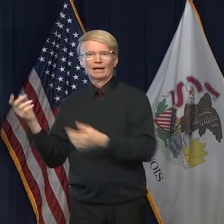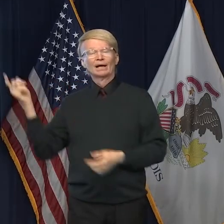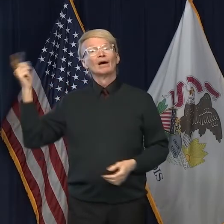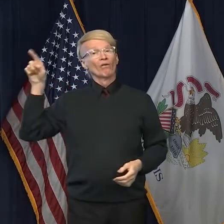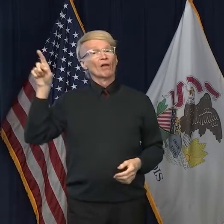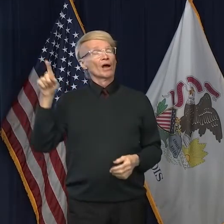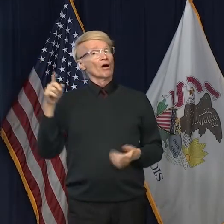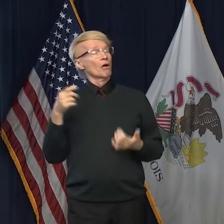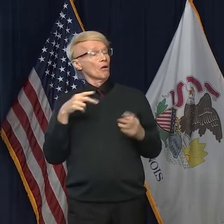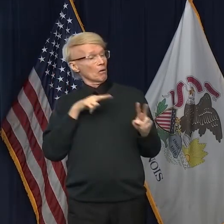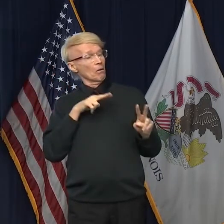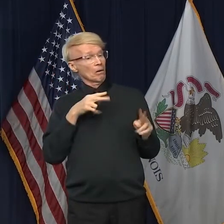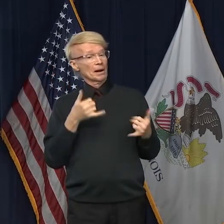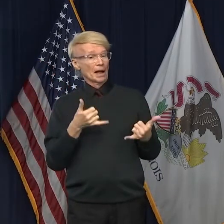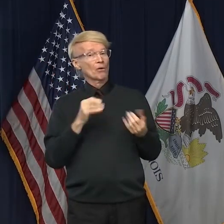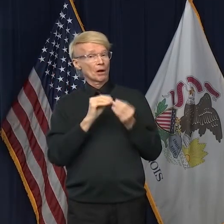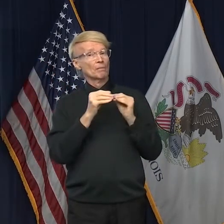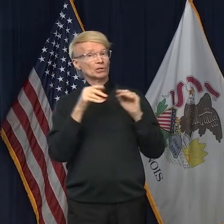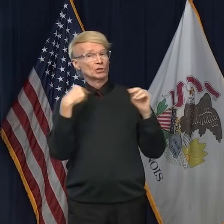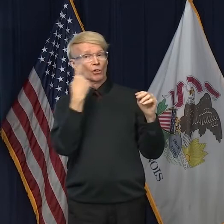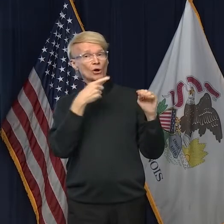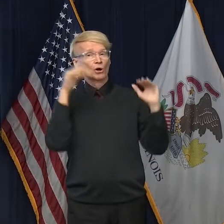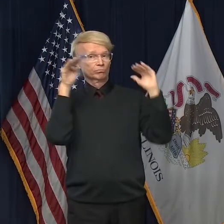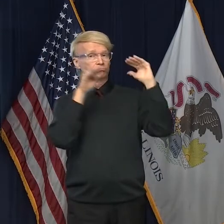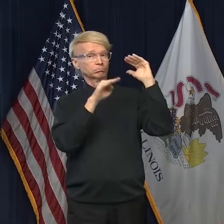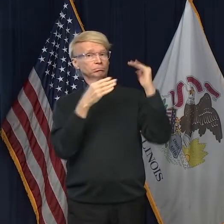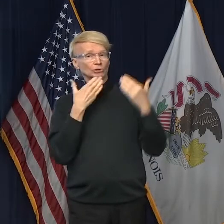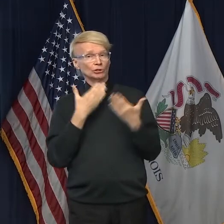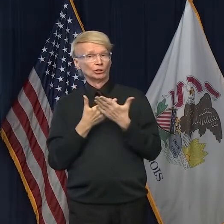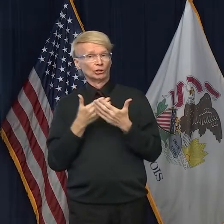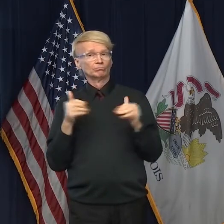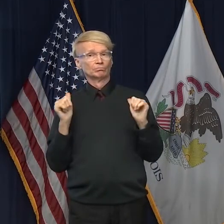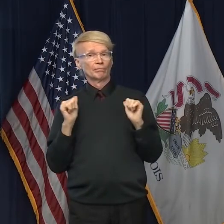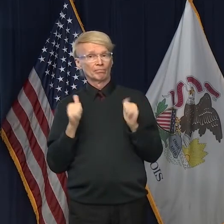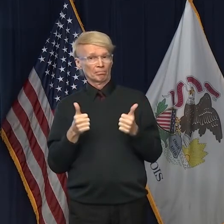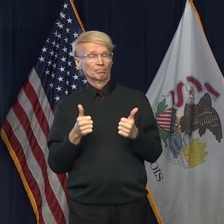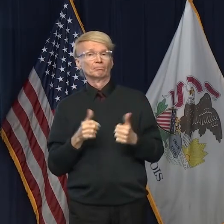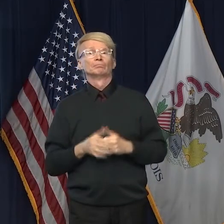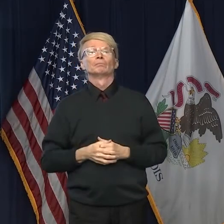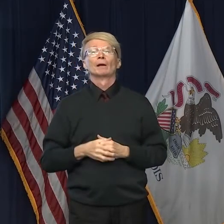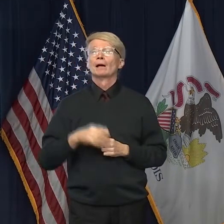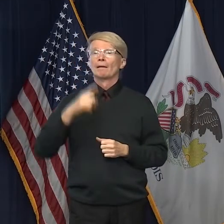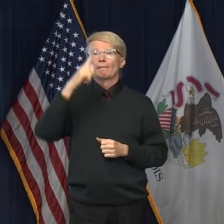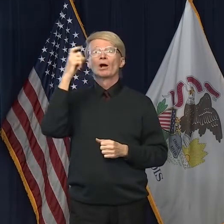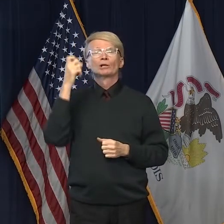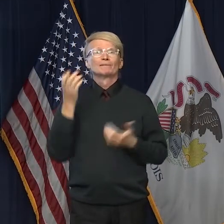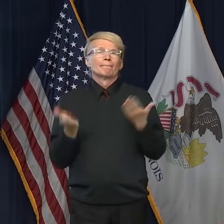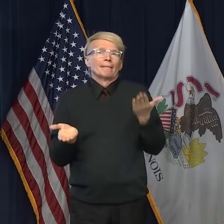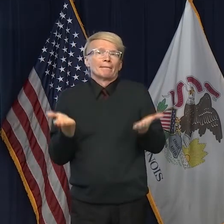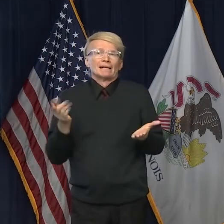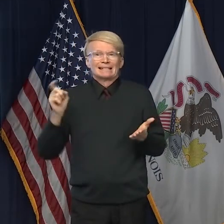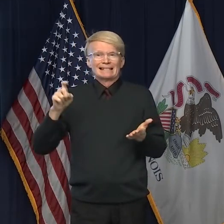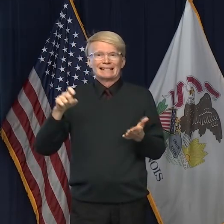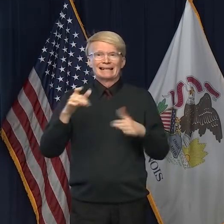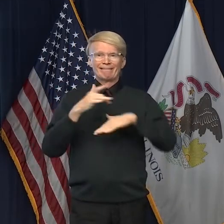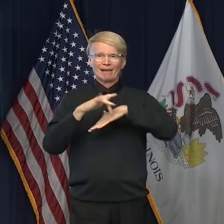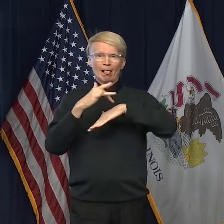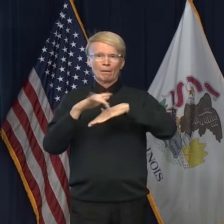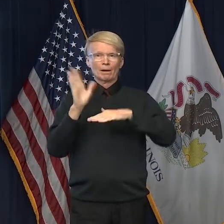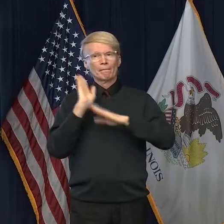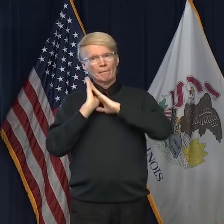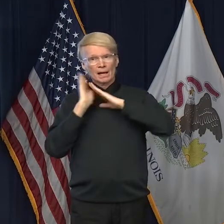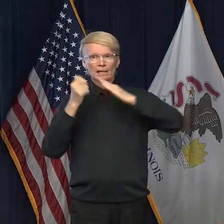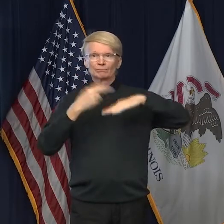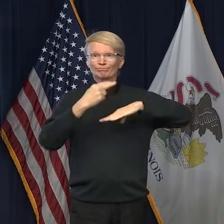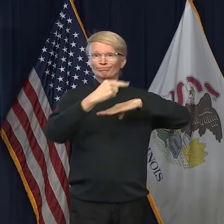the numbers are abating right now, but that's a good thing because we might need that space in the hospitals if